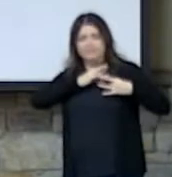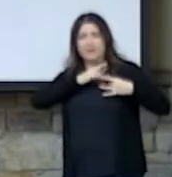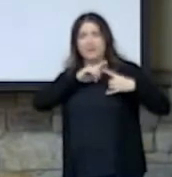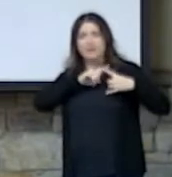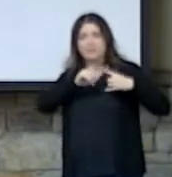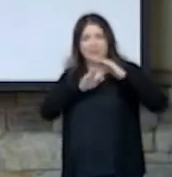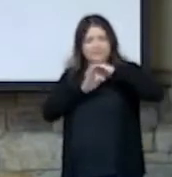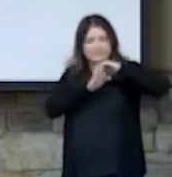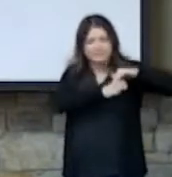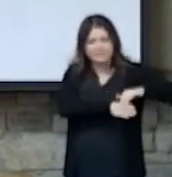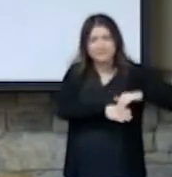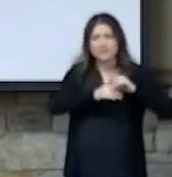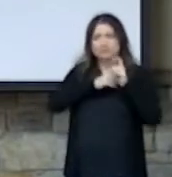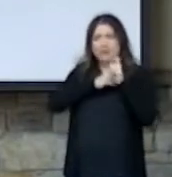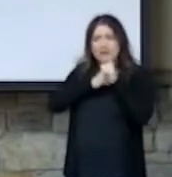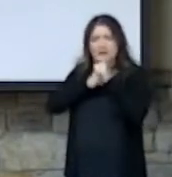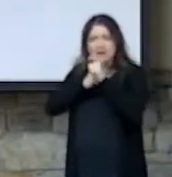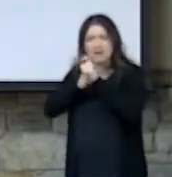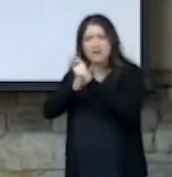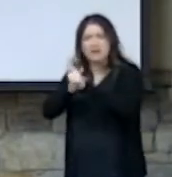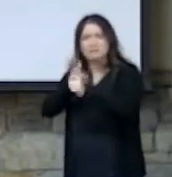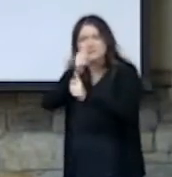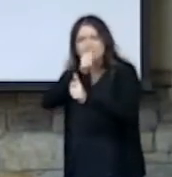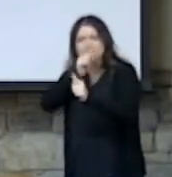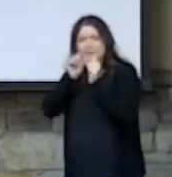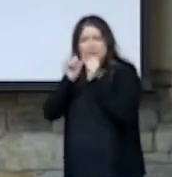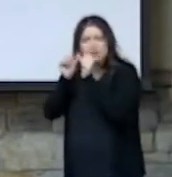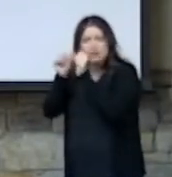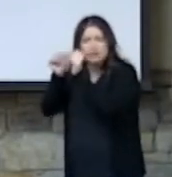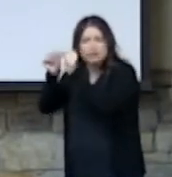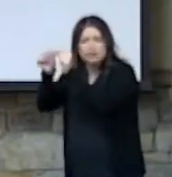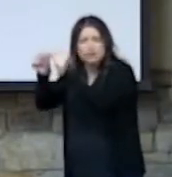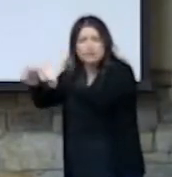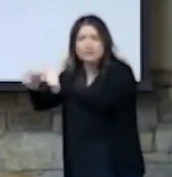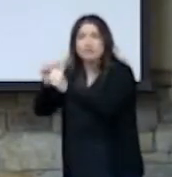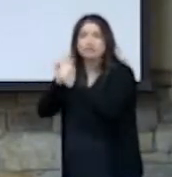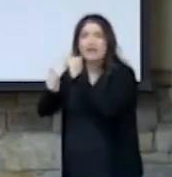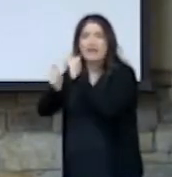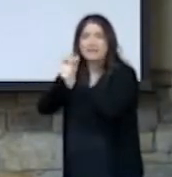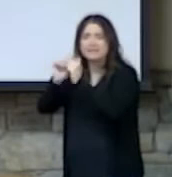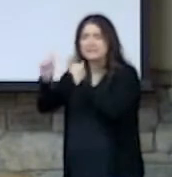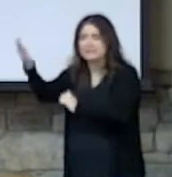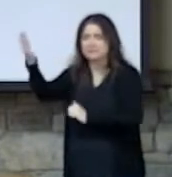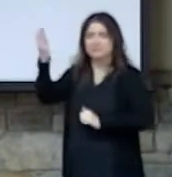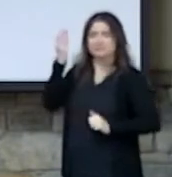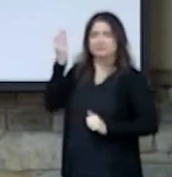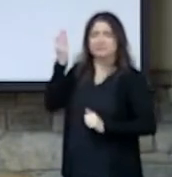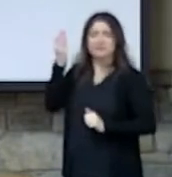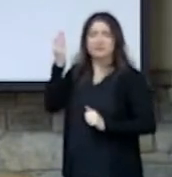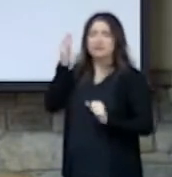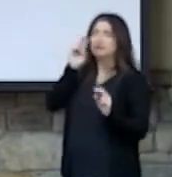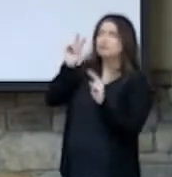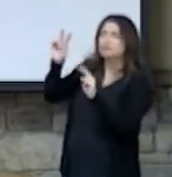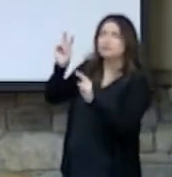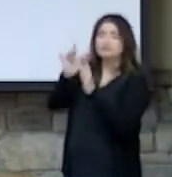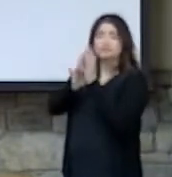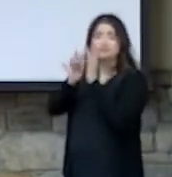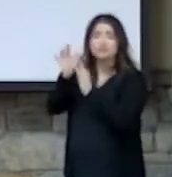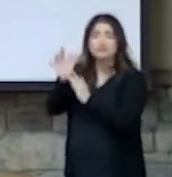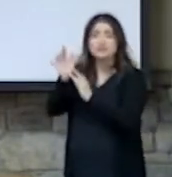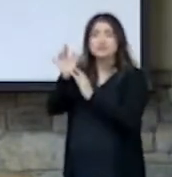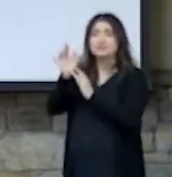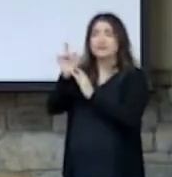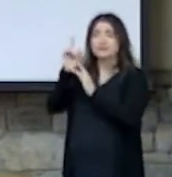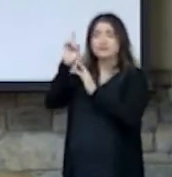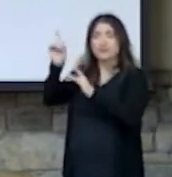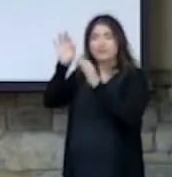with endurance the race that is set before us, looking to Jesus, the founder and perfecter of our faith, who for the joy